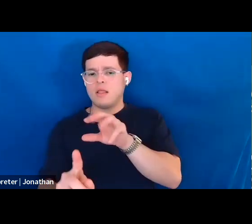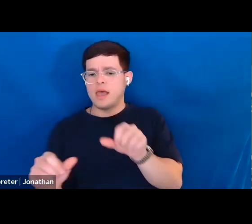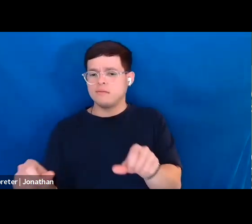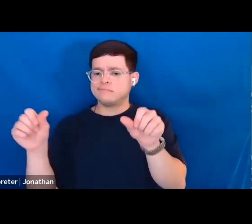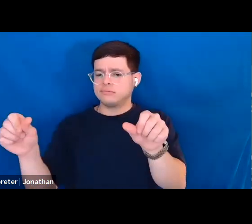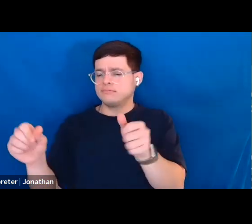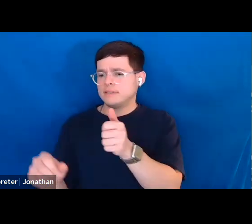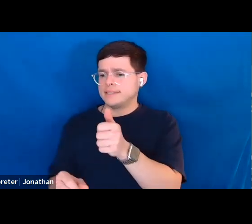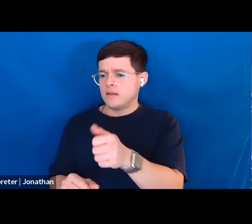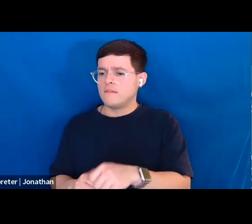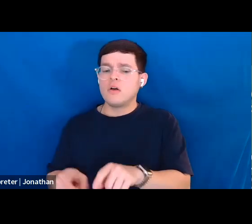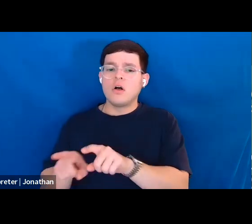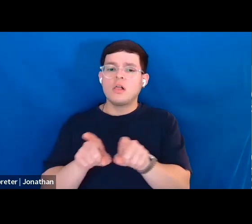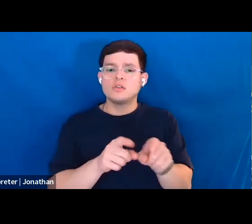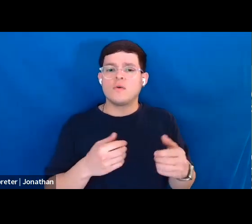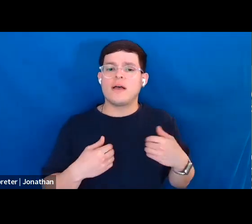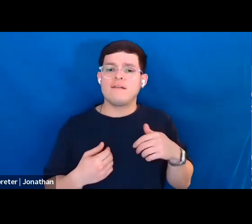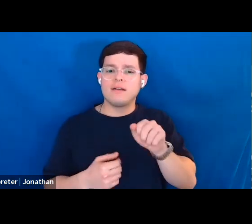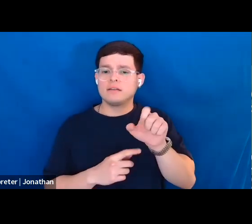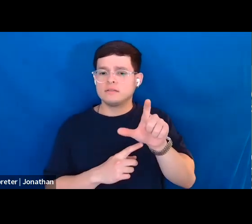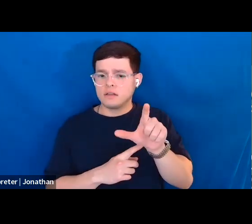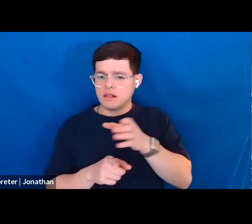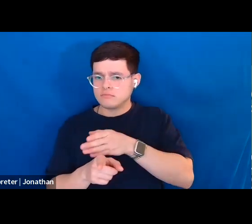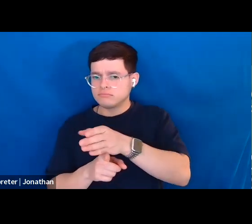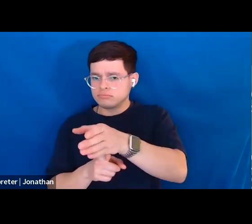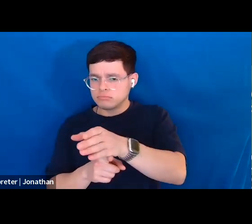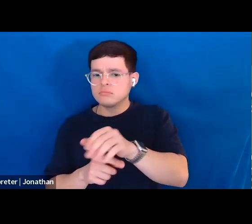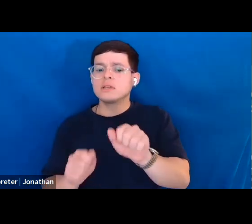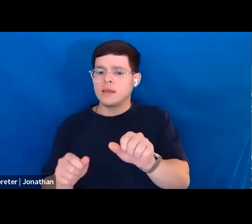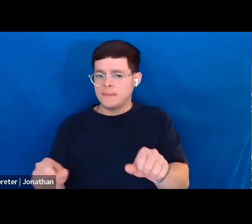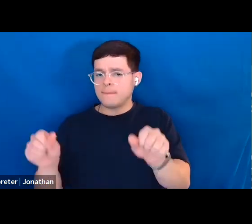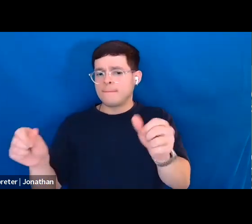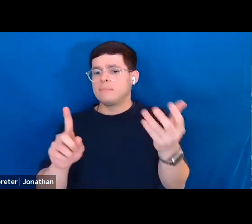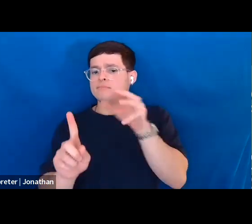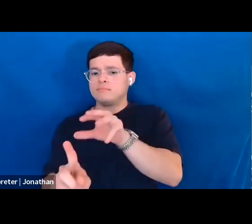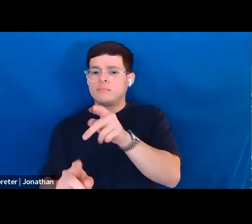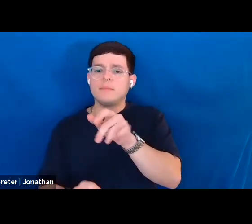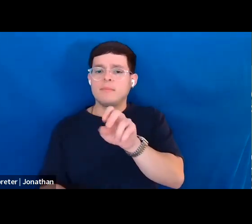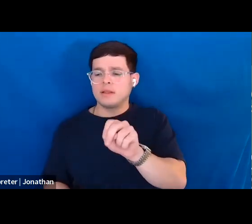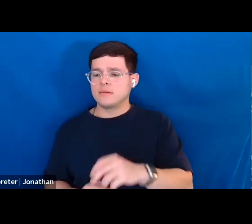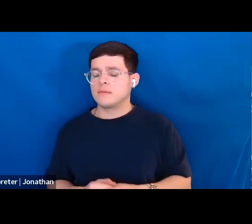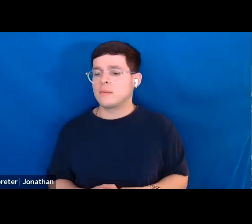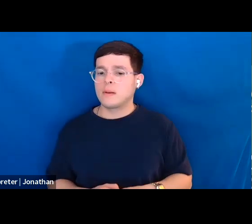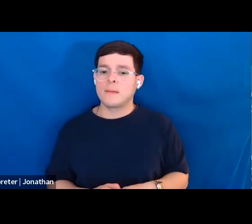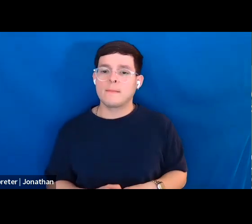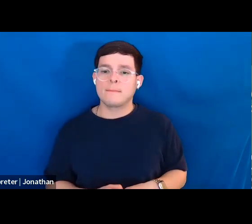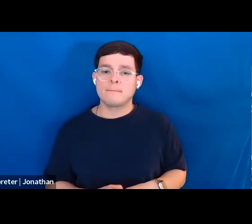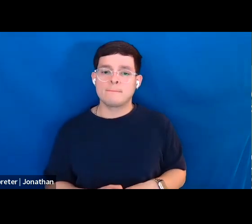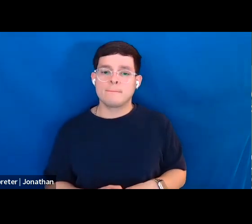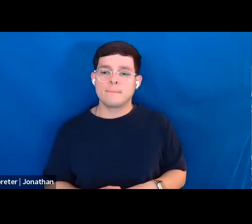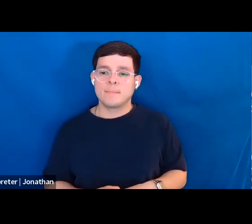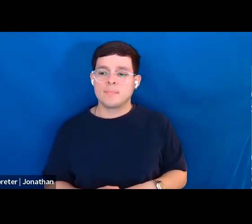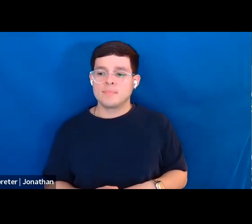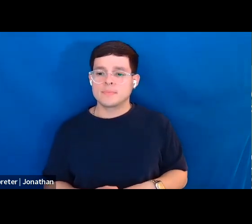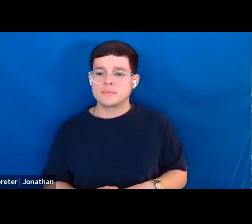also have an ASL designation and can be pinned. You can also drag the bar on the right